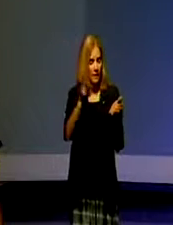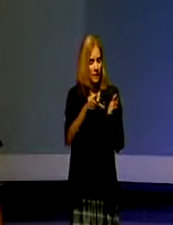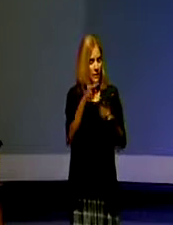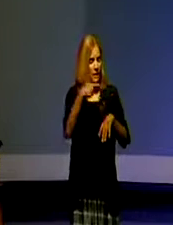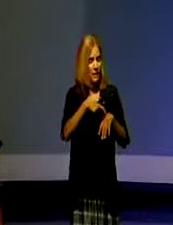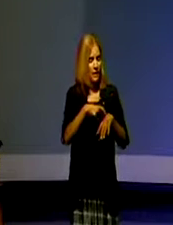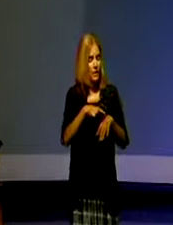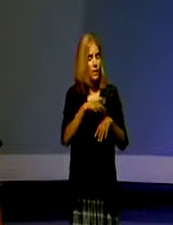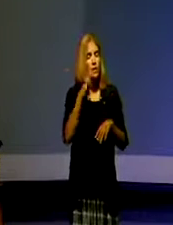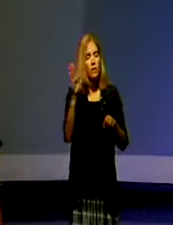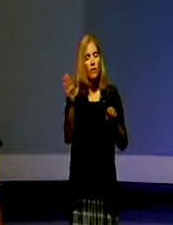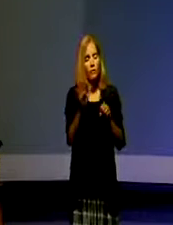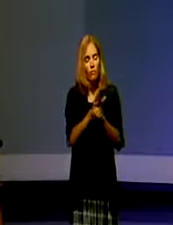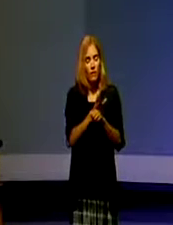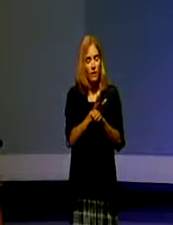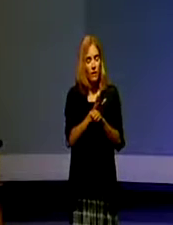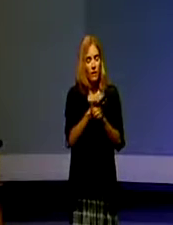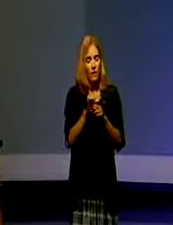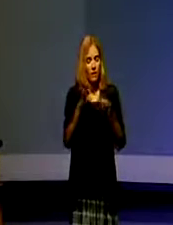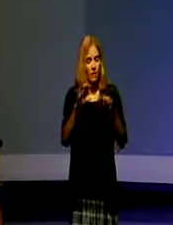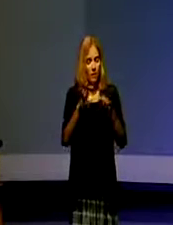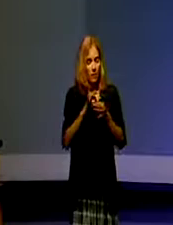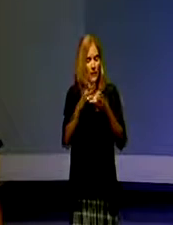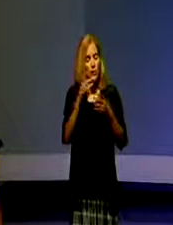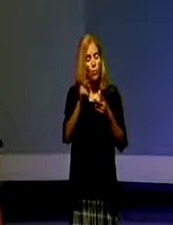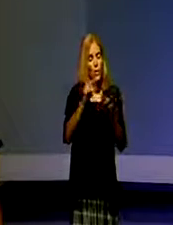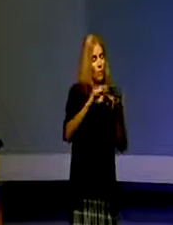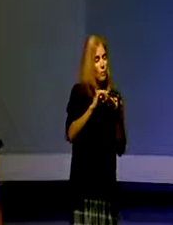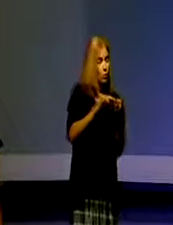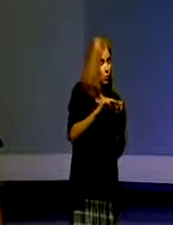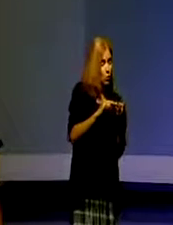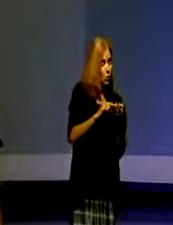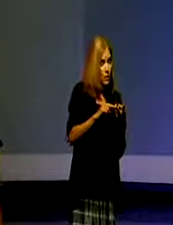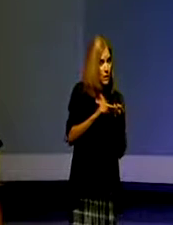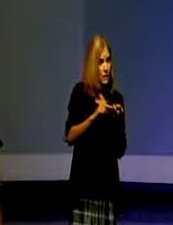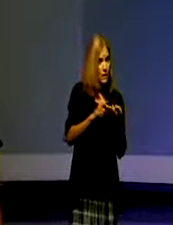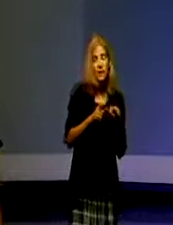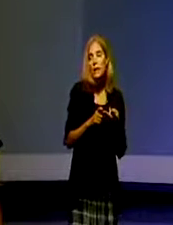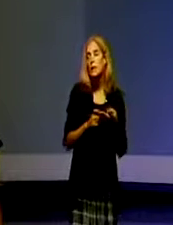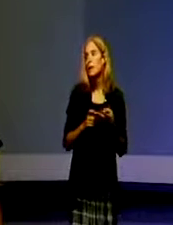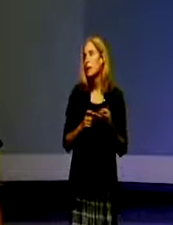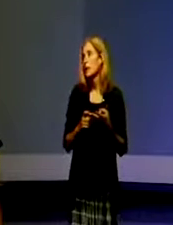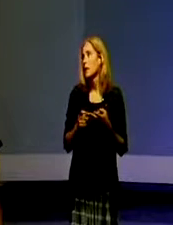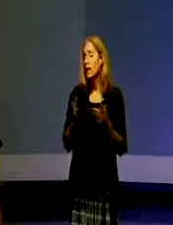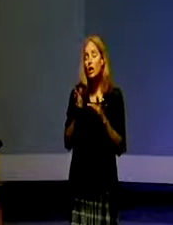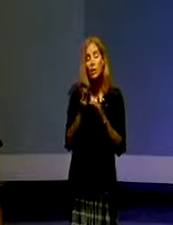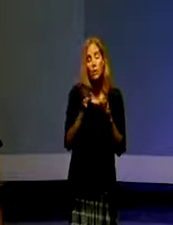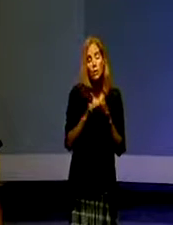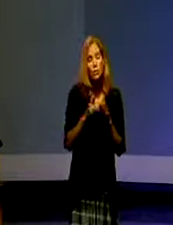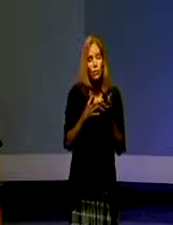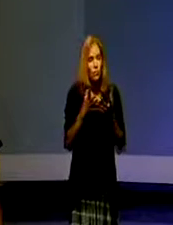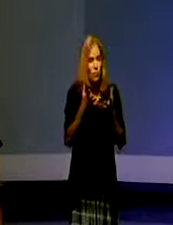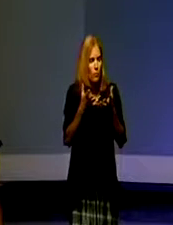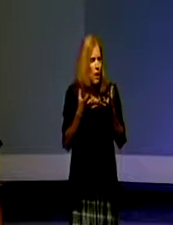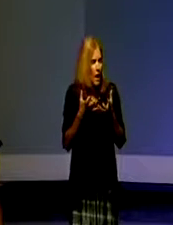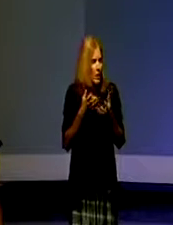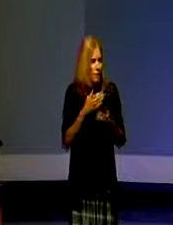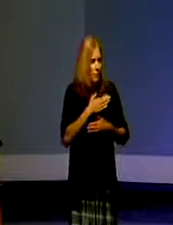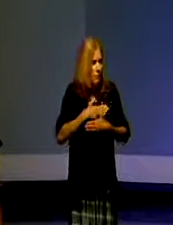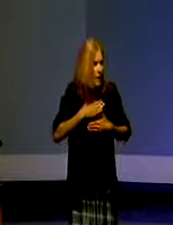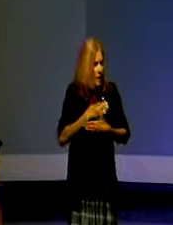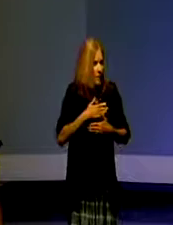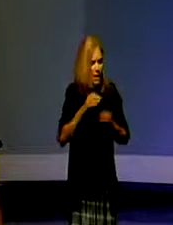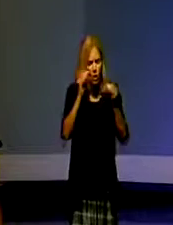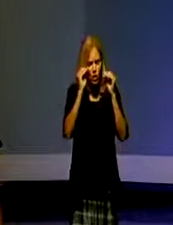of God will be fully consummated. We know, number two, that the kingdom of God is that which Jesus was passionate about. He